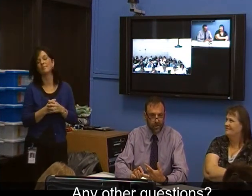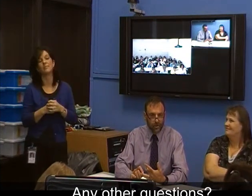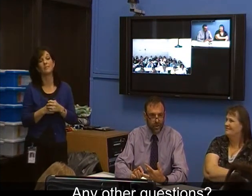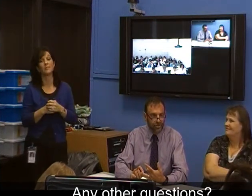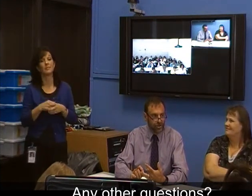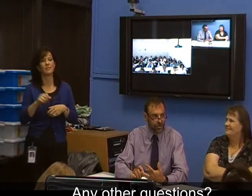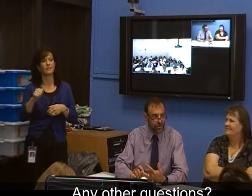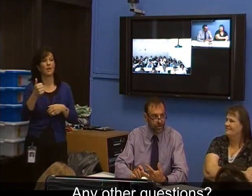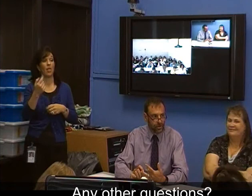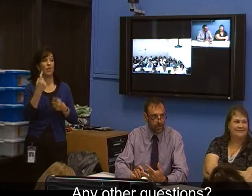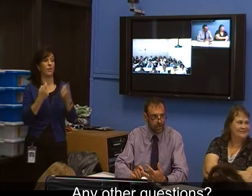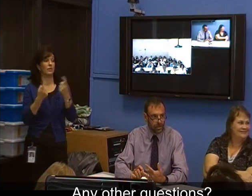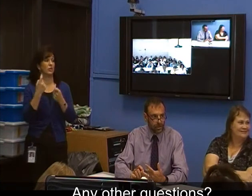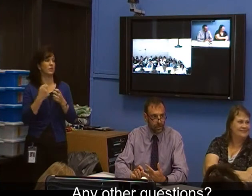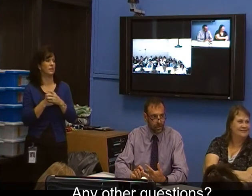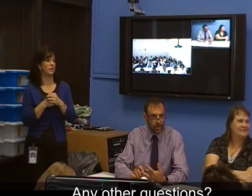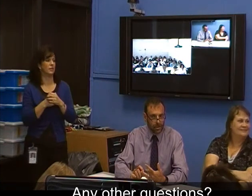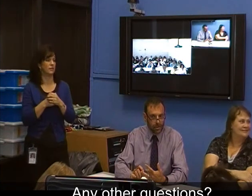Any other questions?